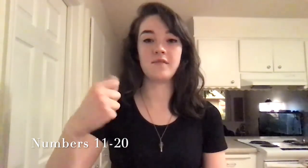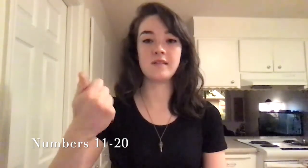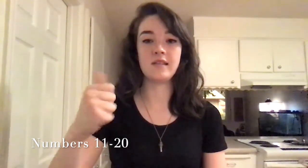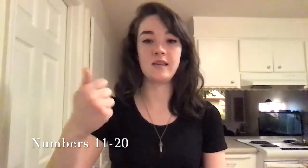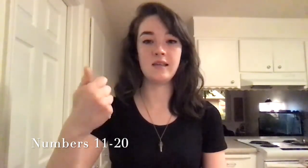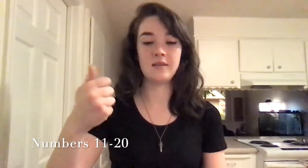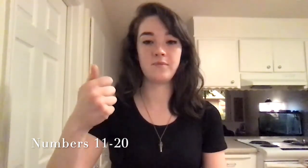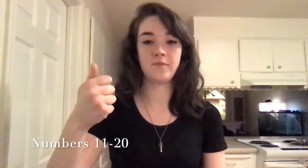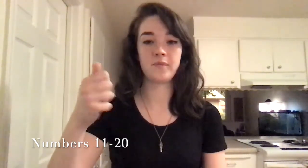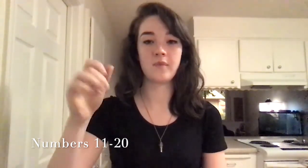17,